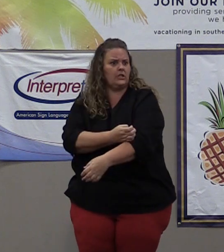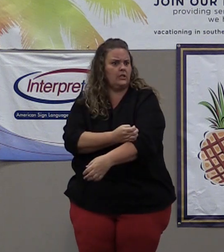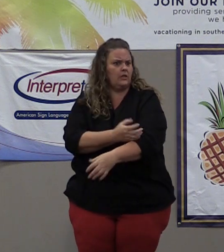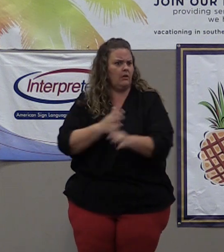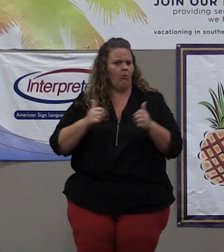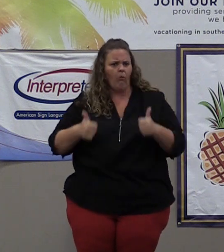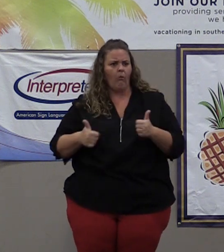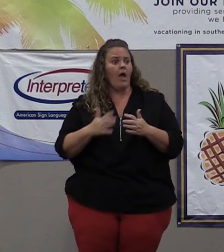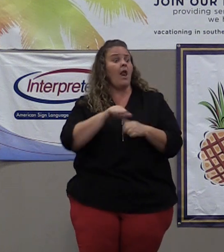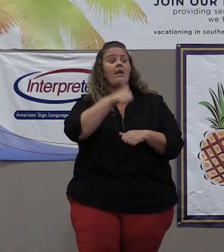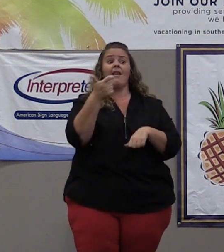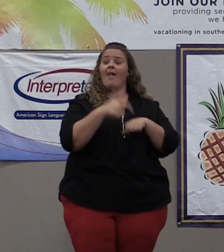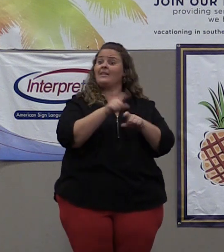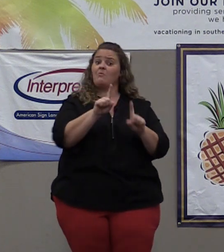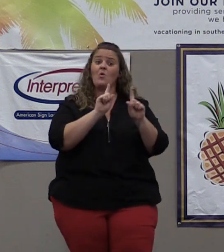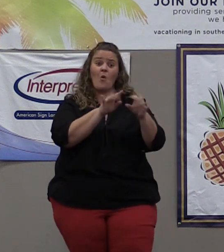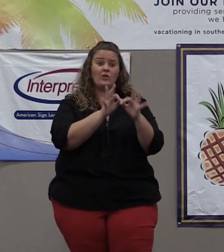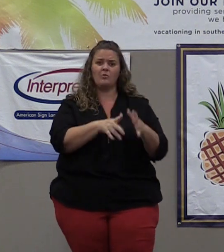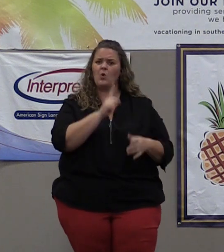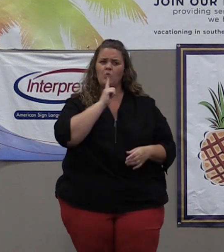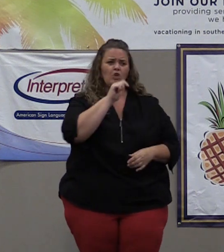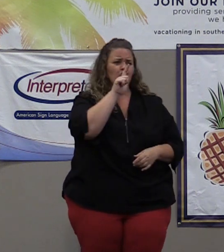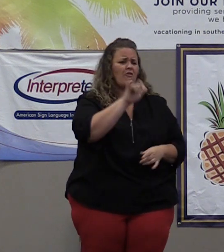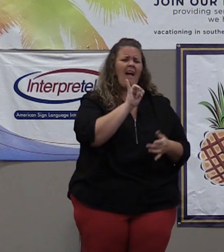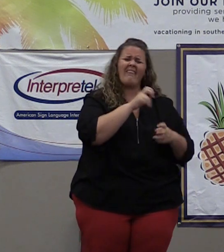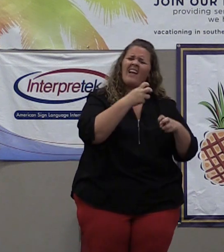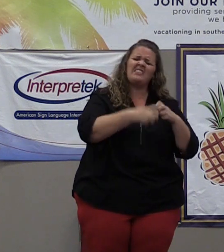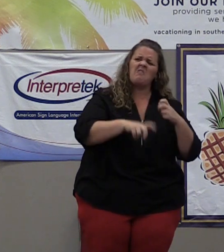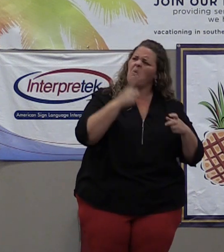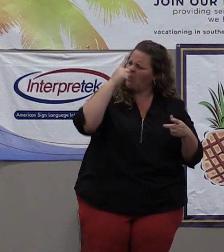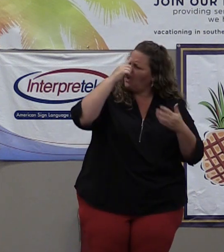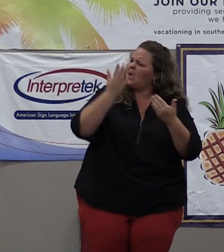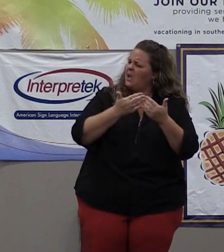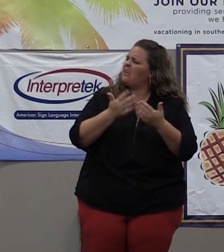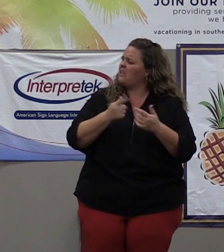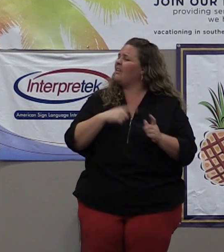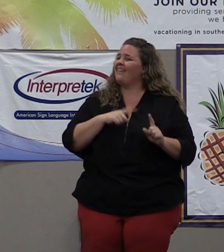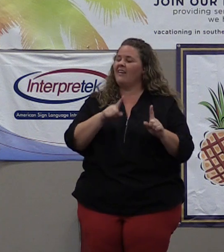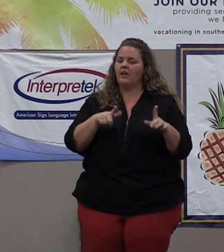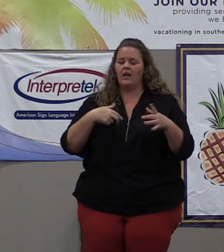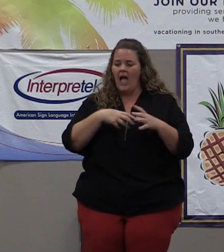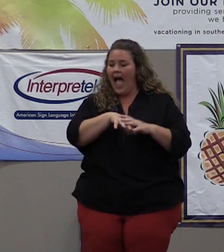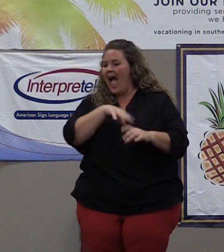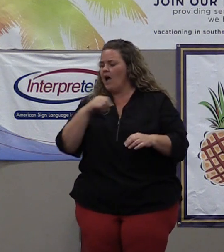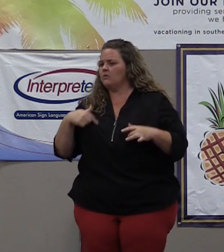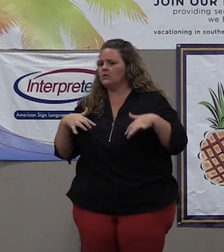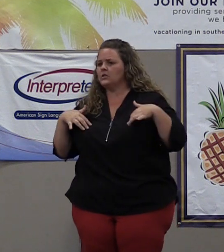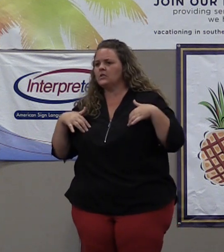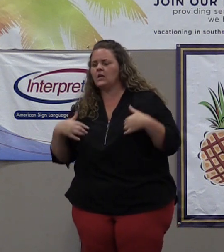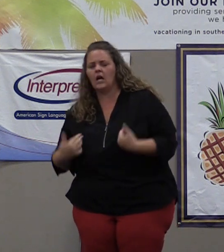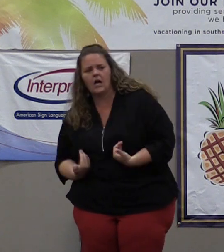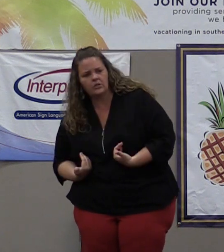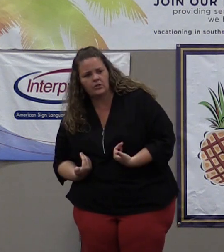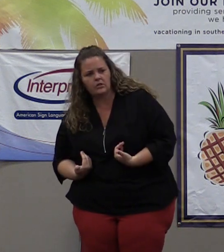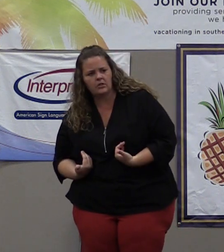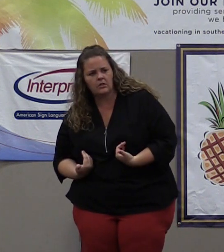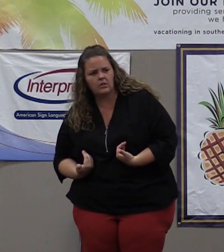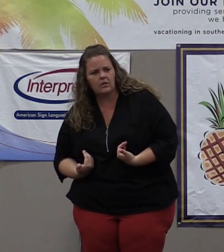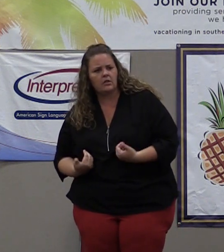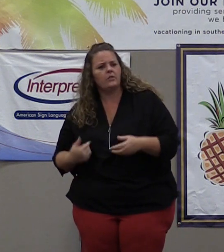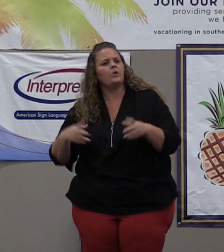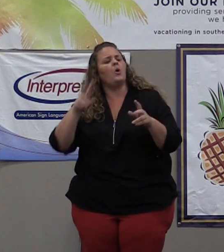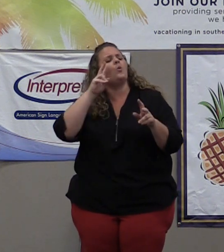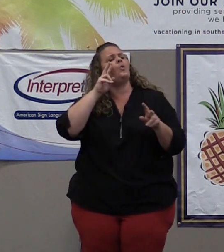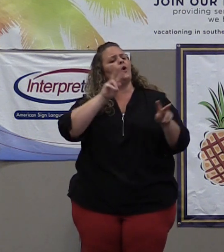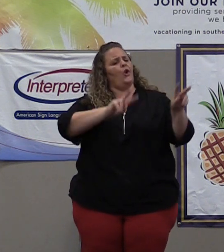times you go to an interpreting job which really should not be that difficult and you come out tired. And so we're going to be looking at things